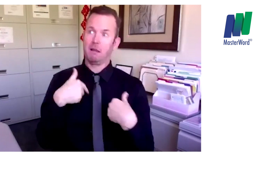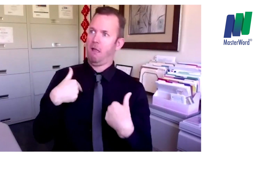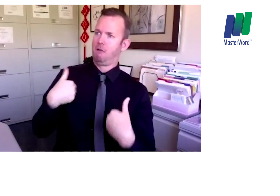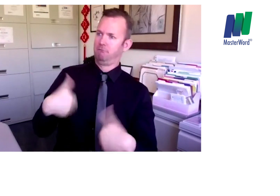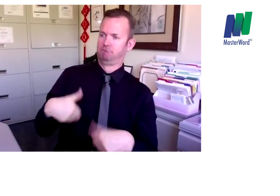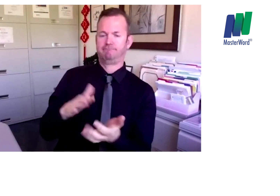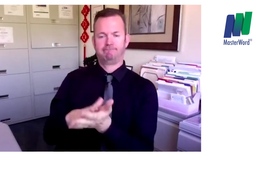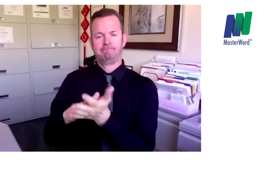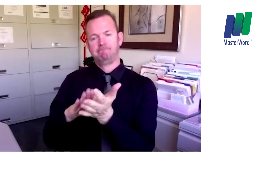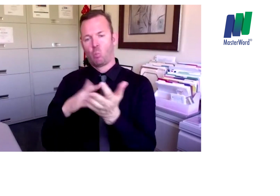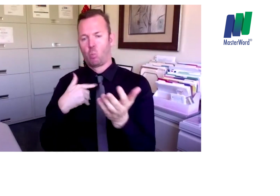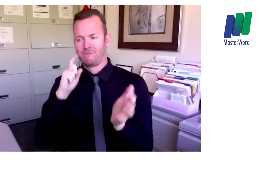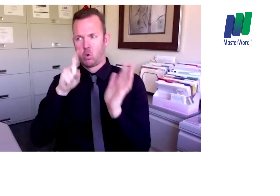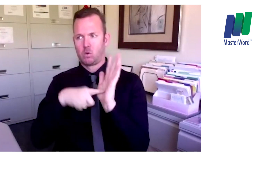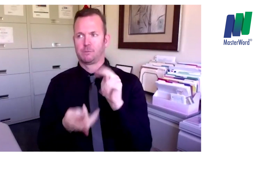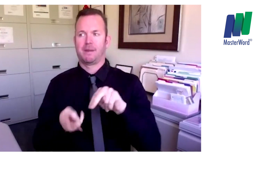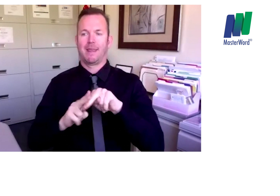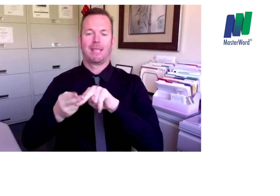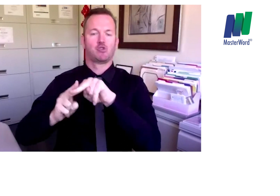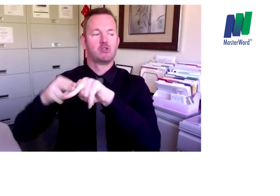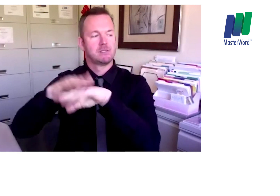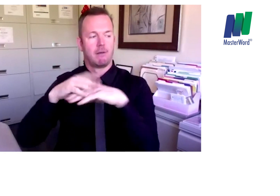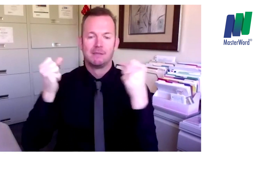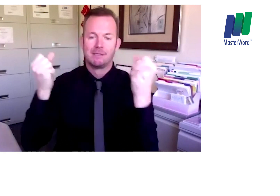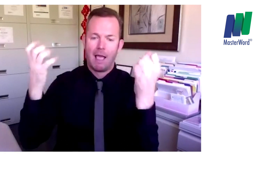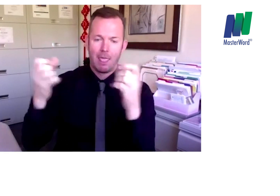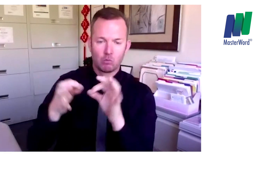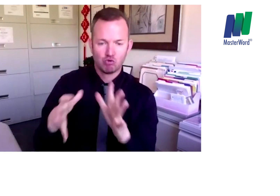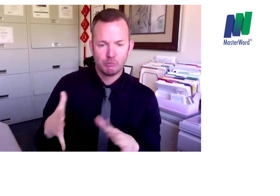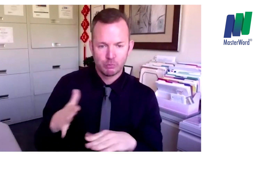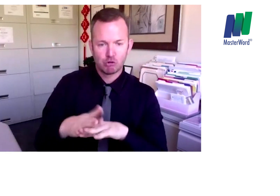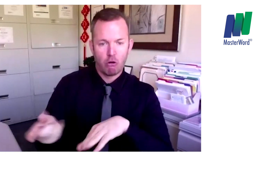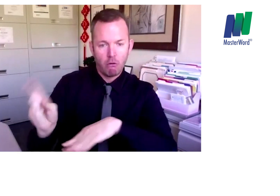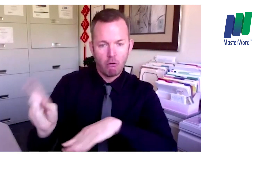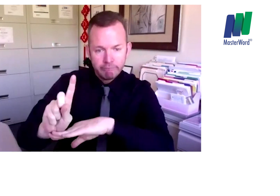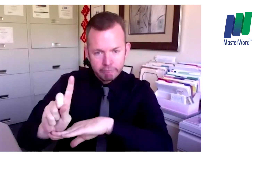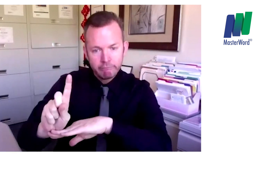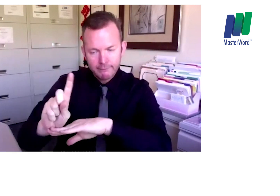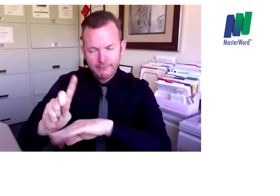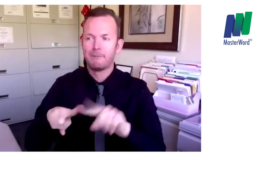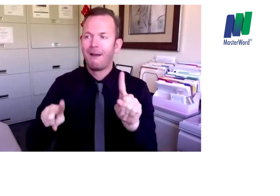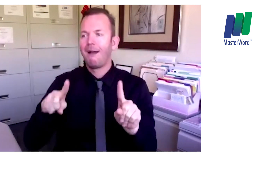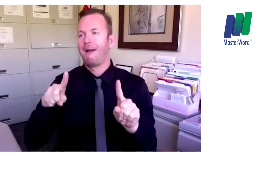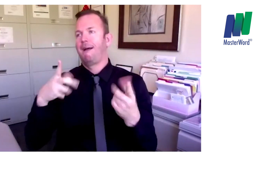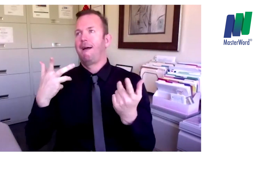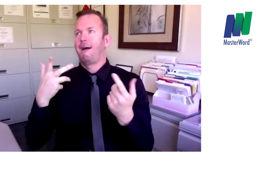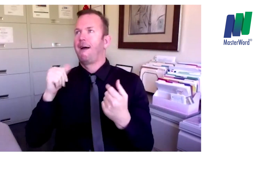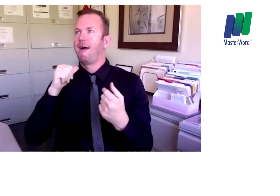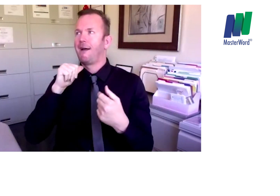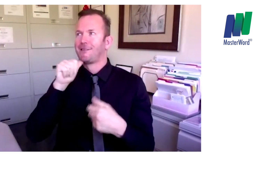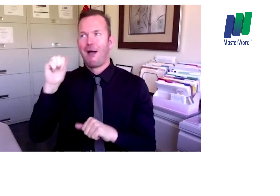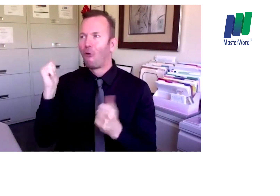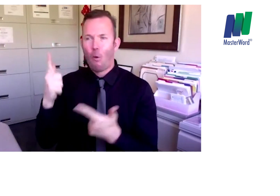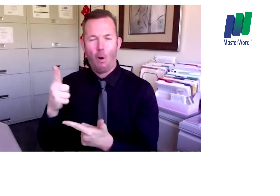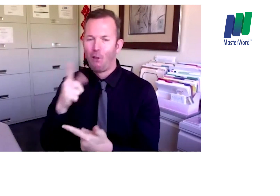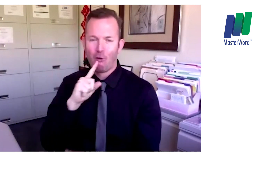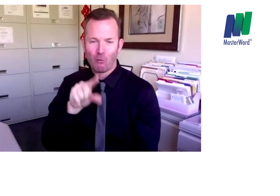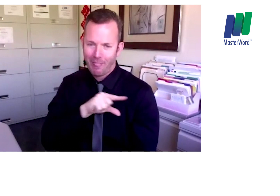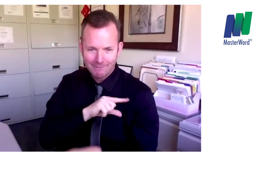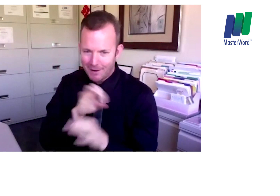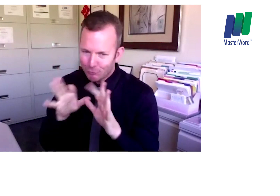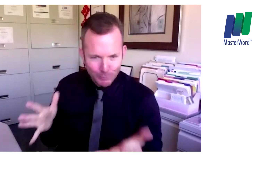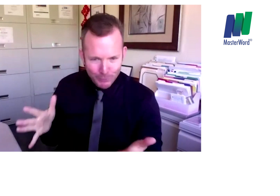lot of news press and news releases, a lot of information. I am seeing an increase of sign language interpreters there, which we are very happy to